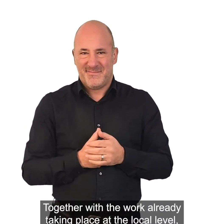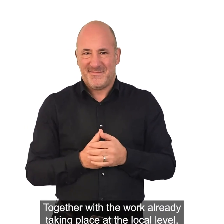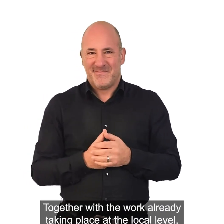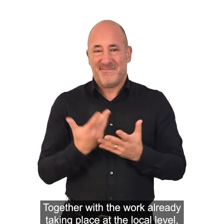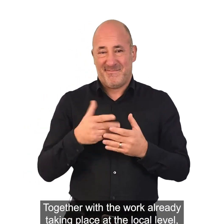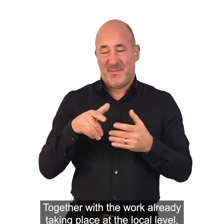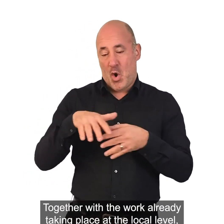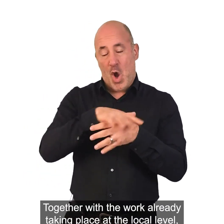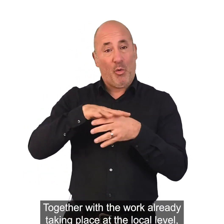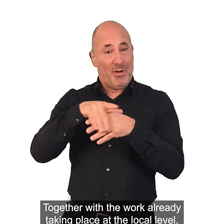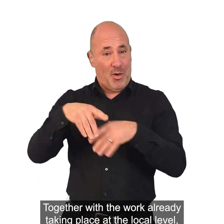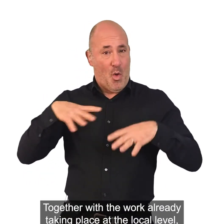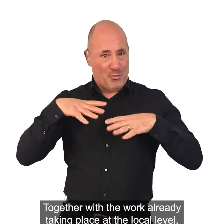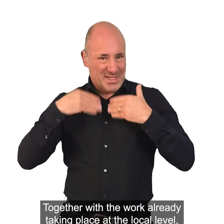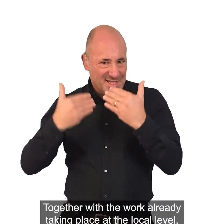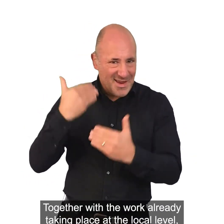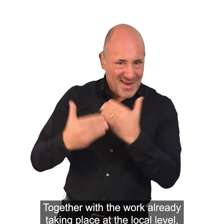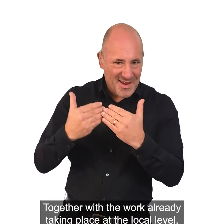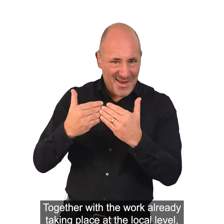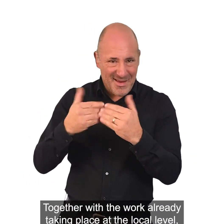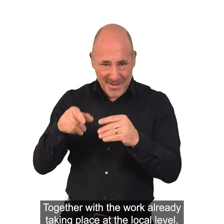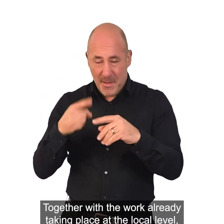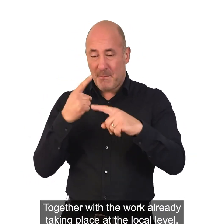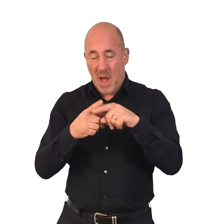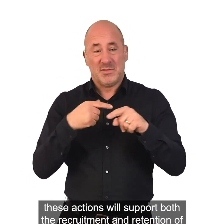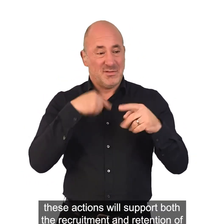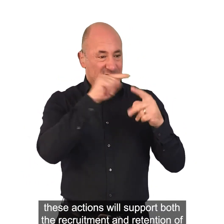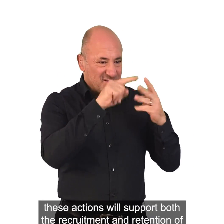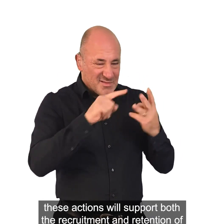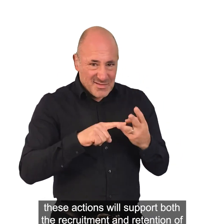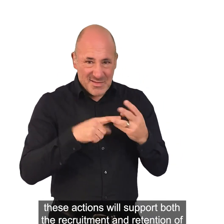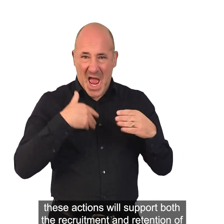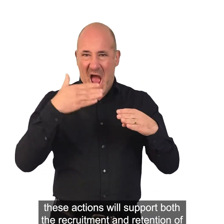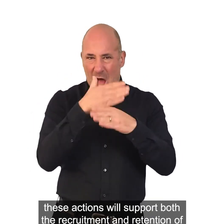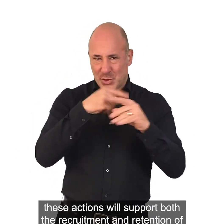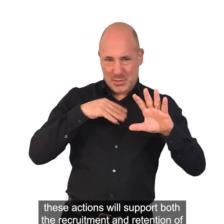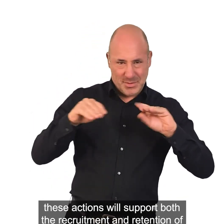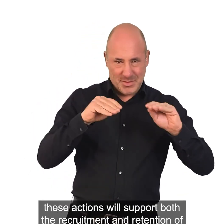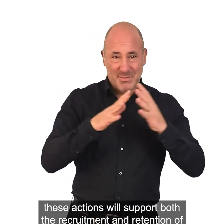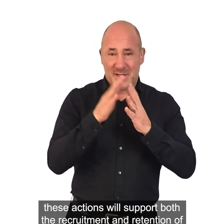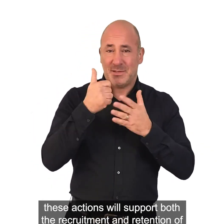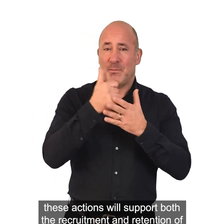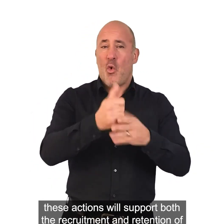with the work already taking place at the local level, these actions will support both the recruitment and retention